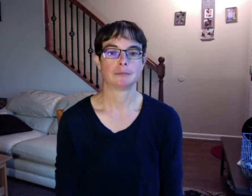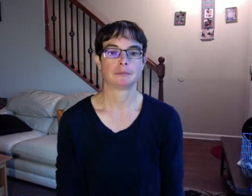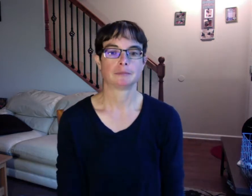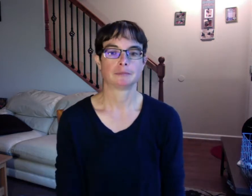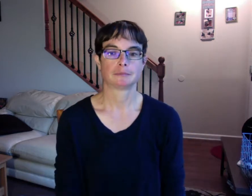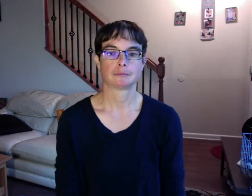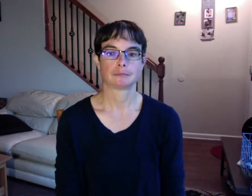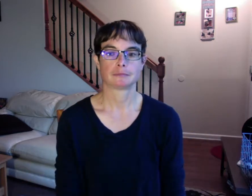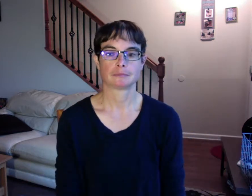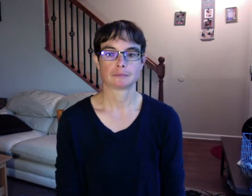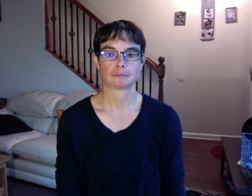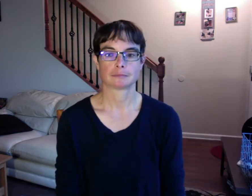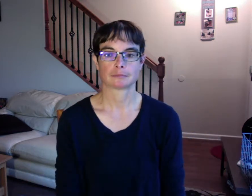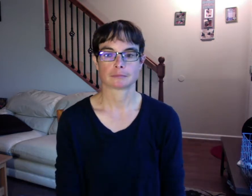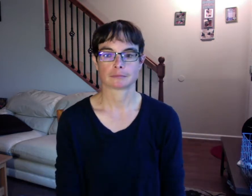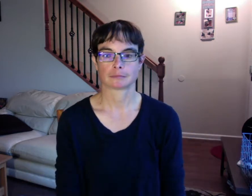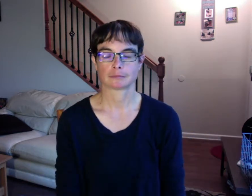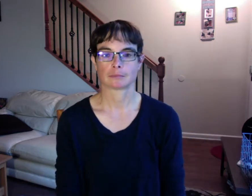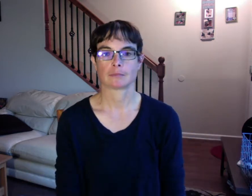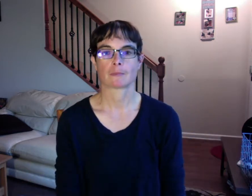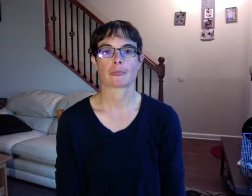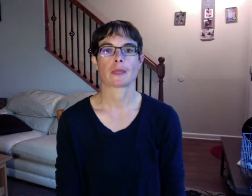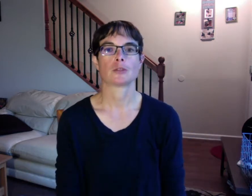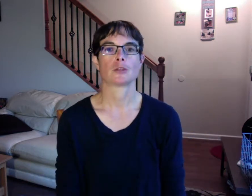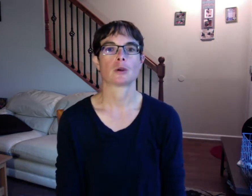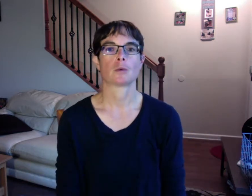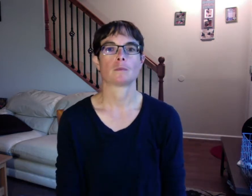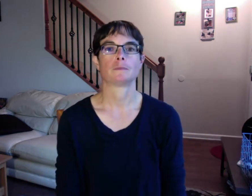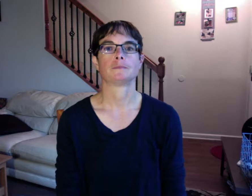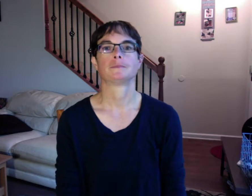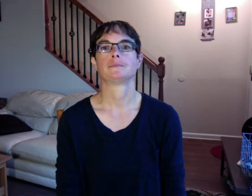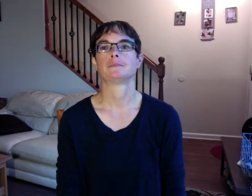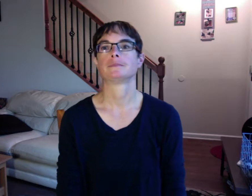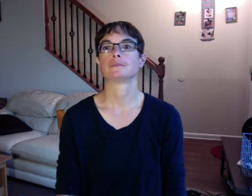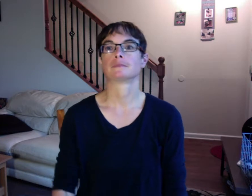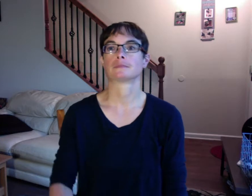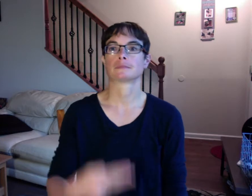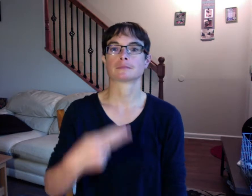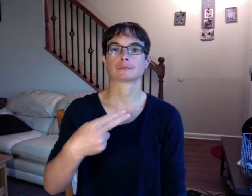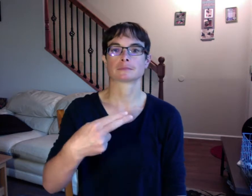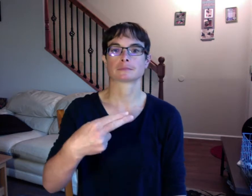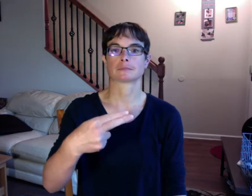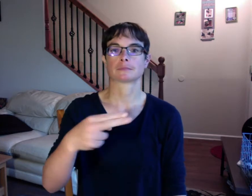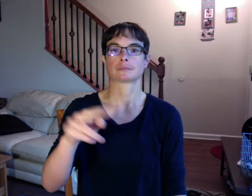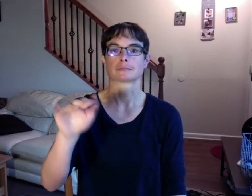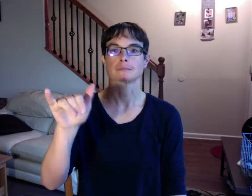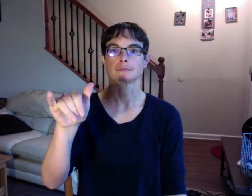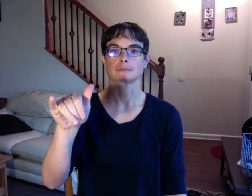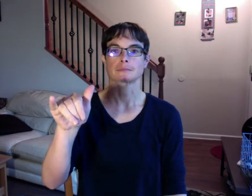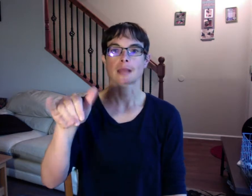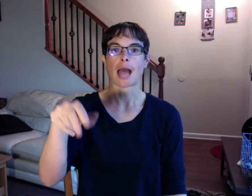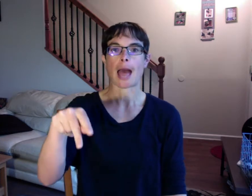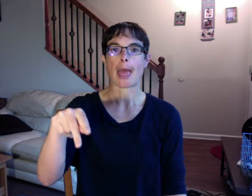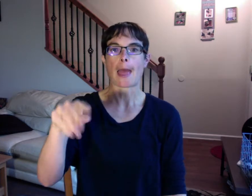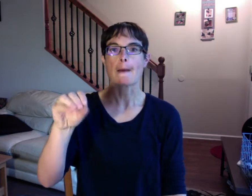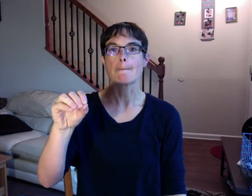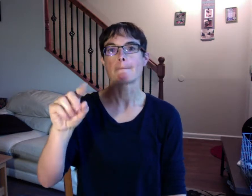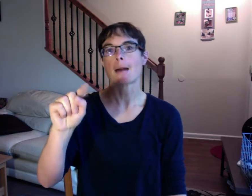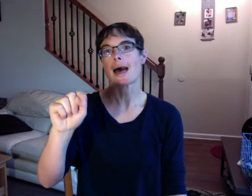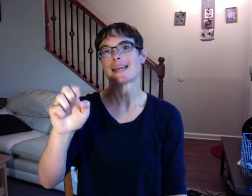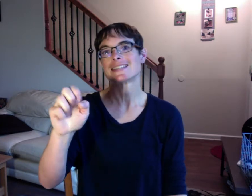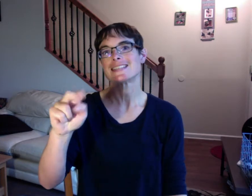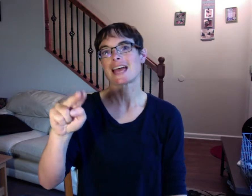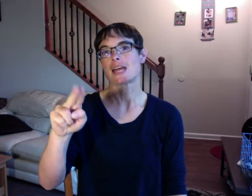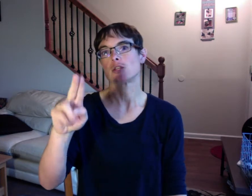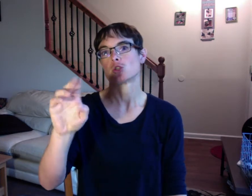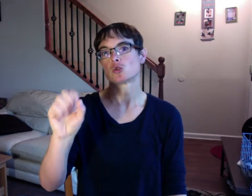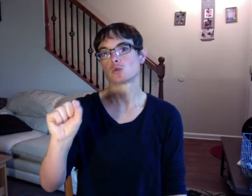But which is the hypotenuse? A, B, or C? And Ivan, I would like you to be prepared to let me